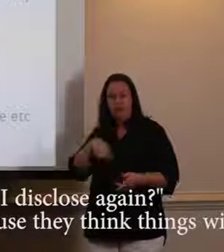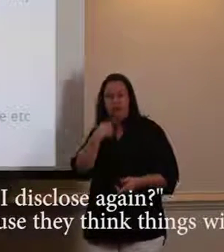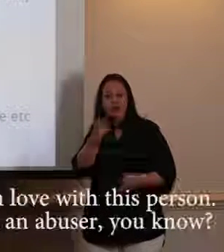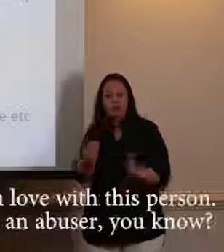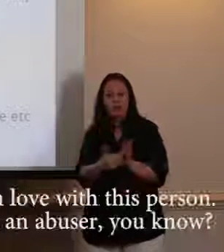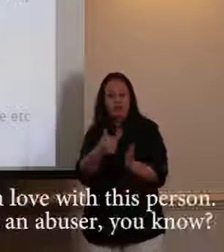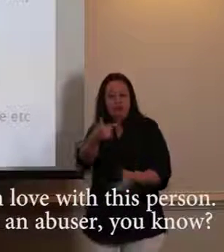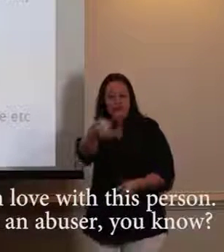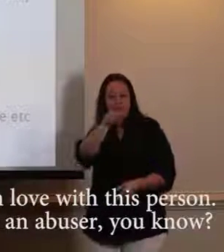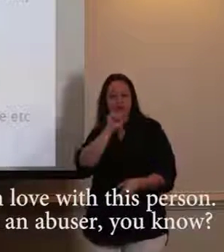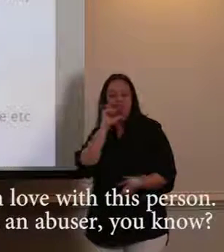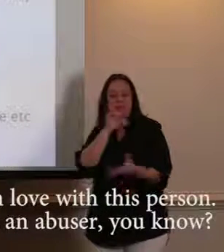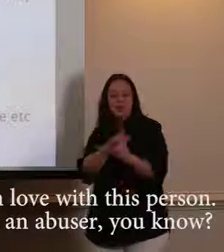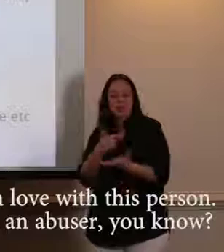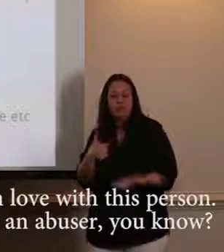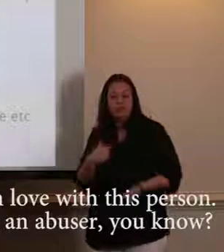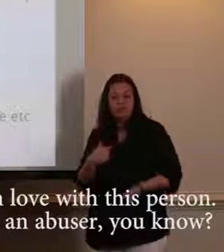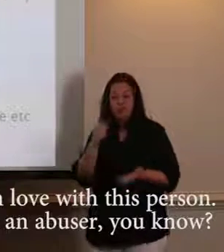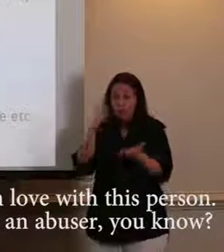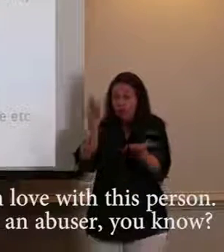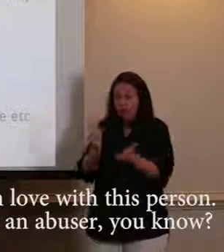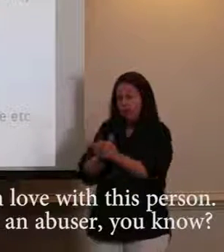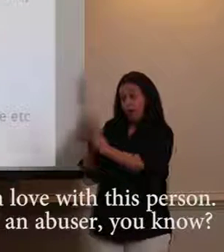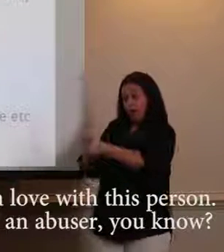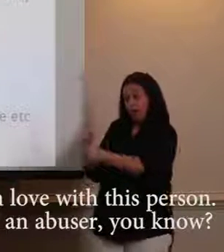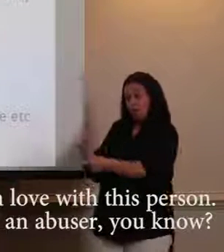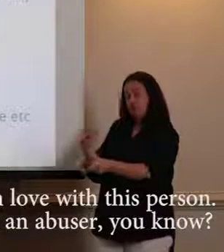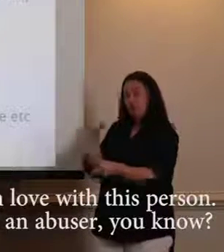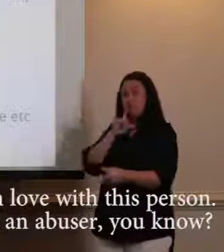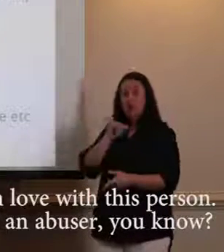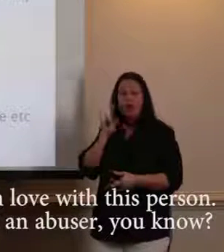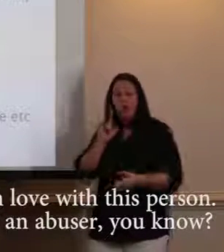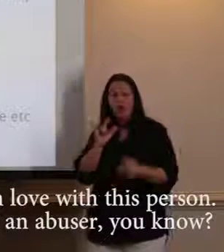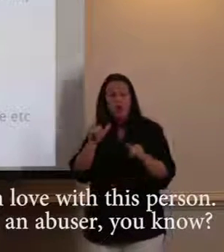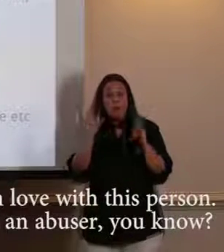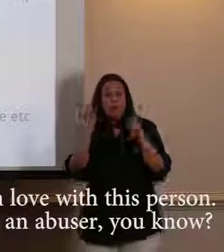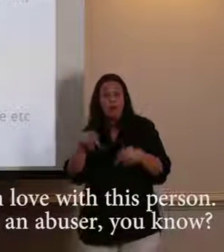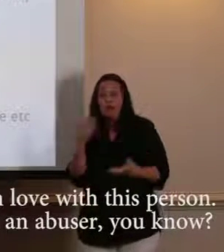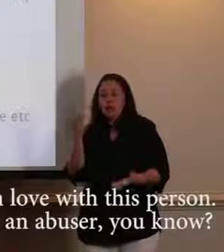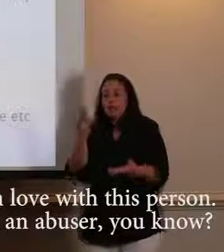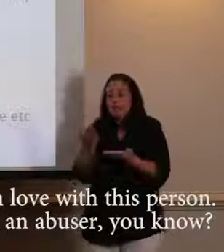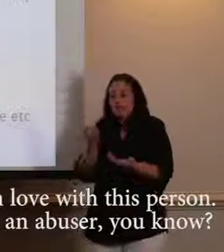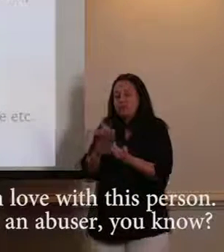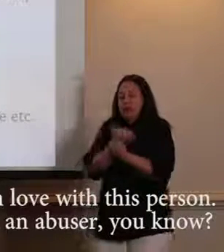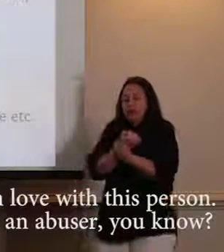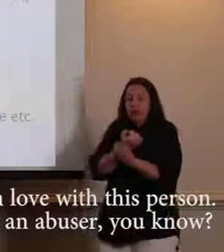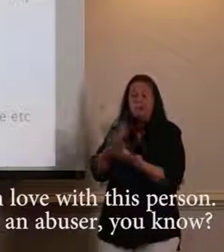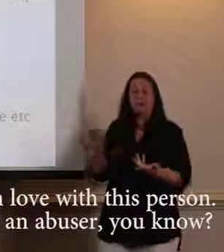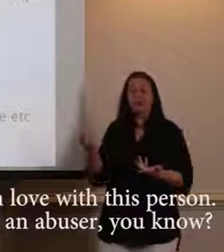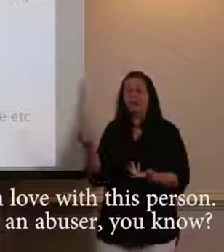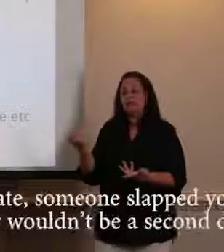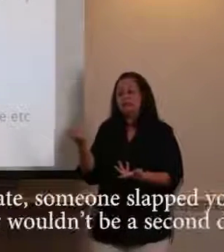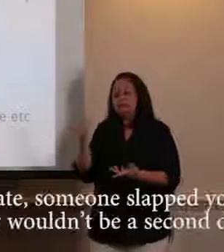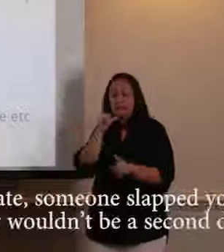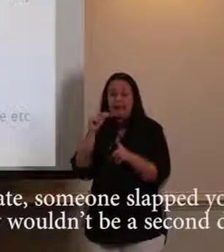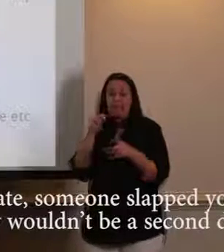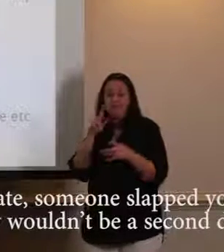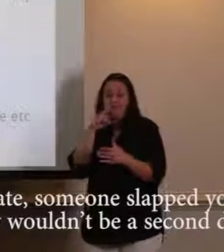will change, right? So they were in love with this person. Nobody just falls in love with an abuser, because if they